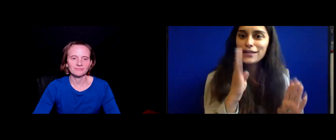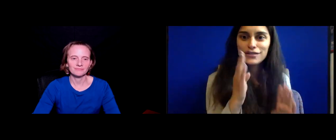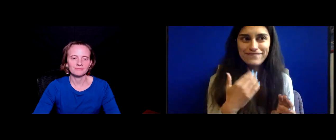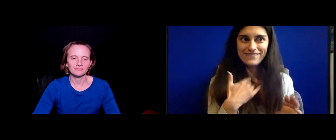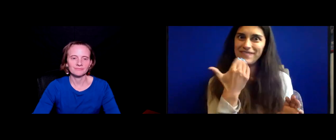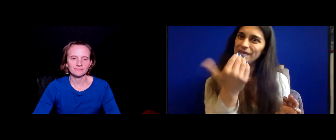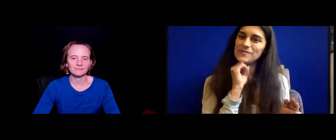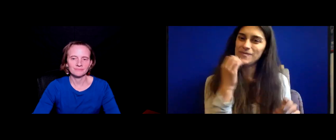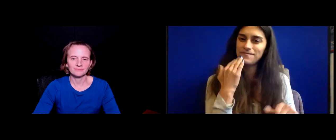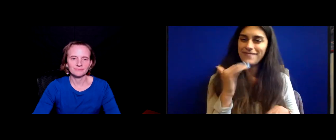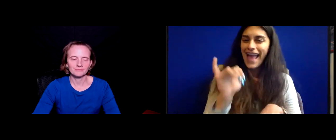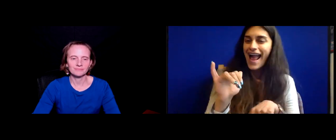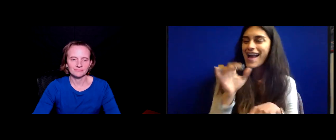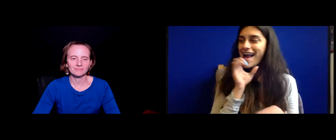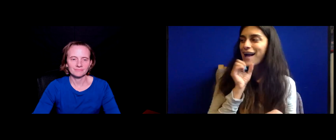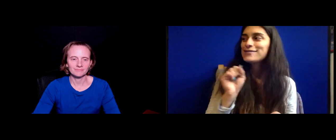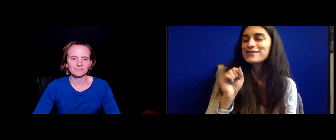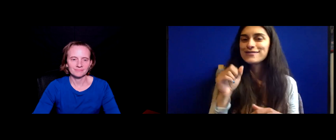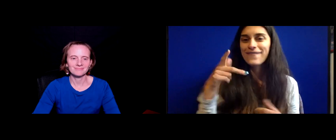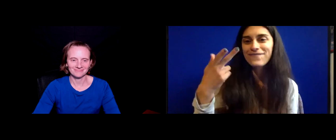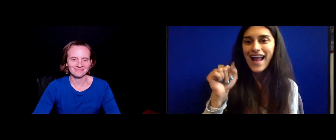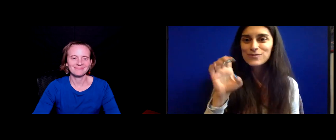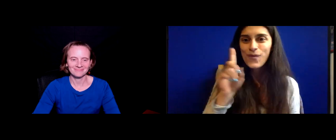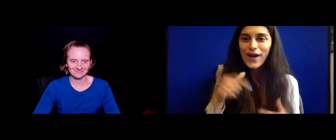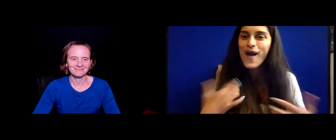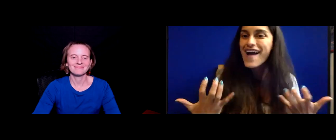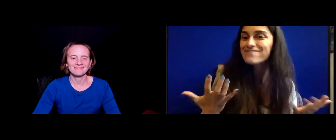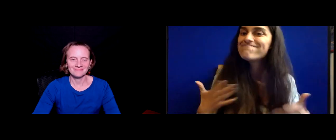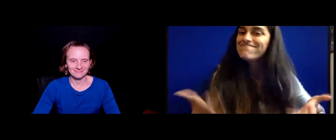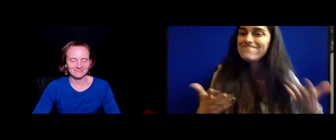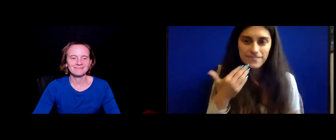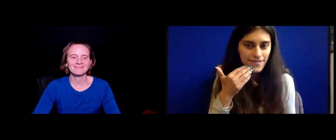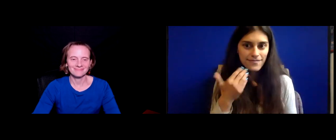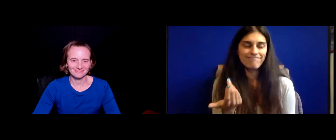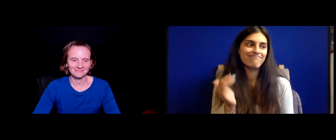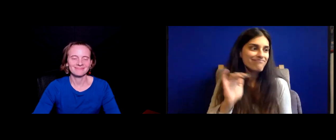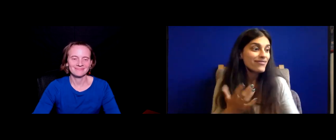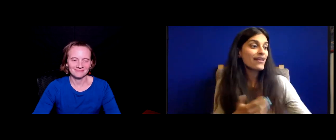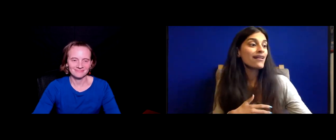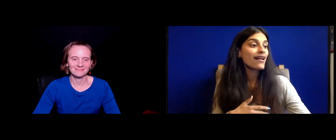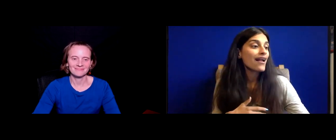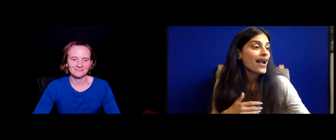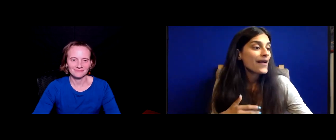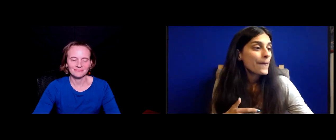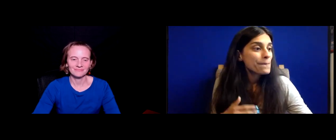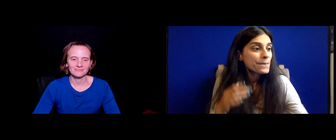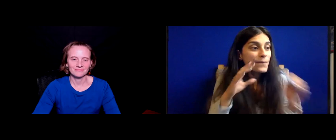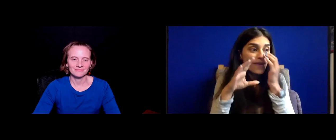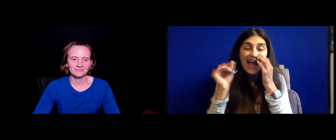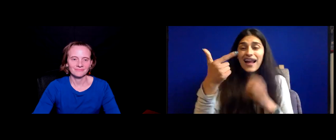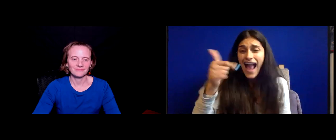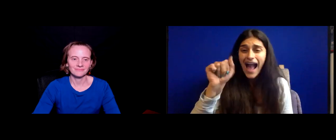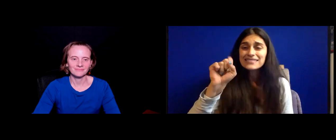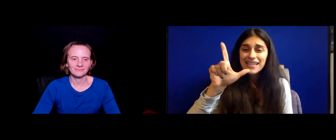feel good and kind of develop your self-esteem, when somebody looks at you and wants to have a relationship with you. So it